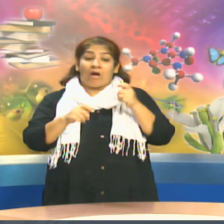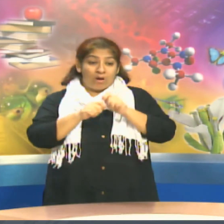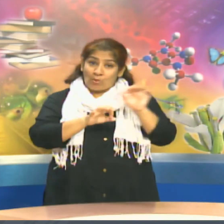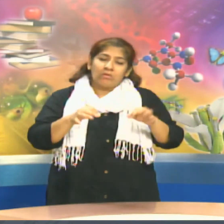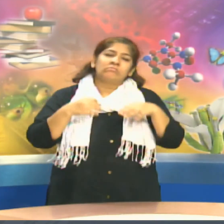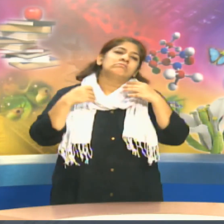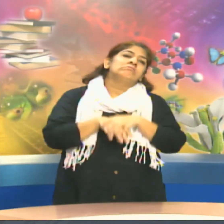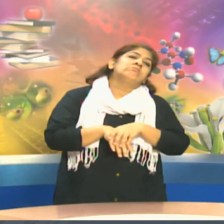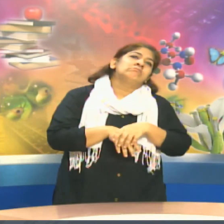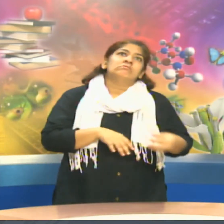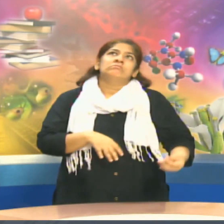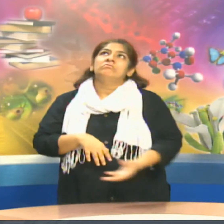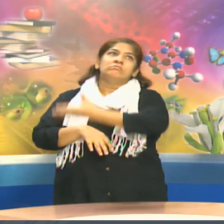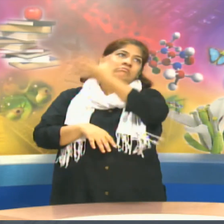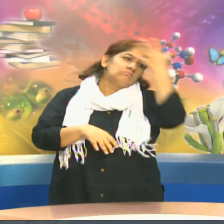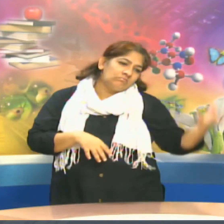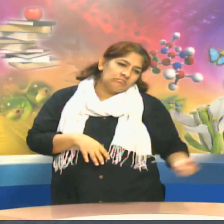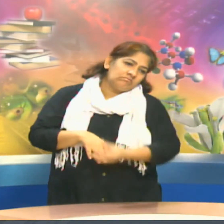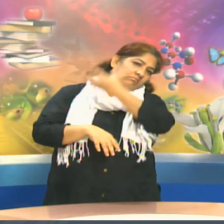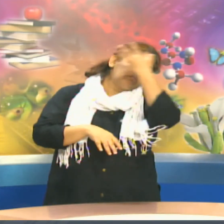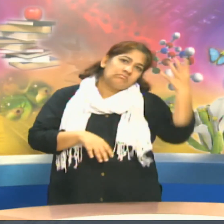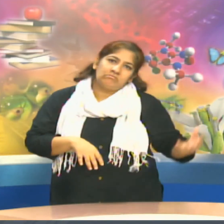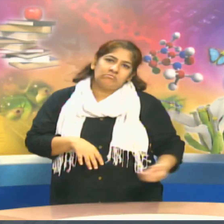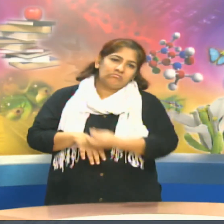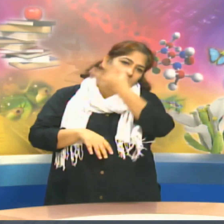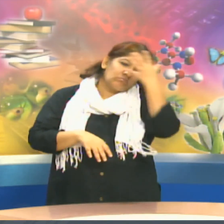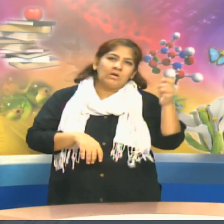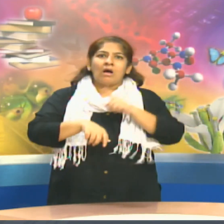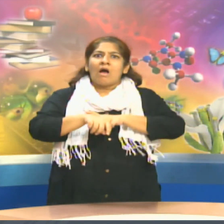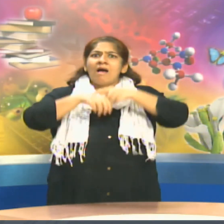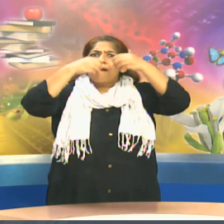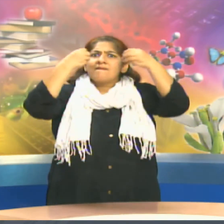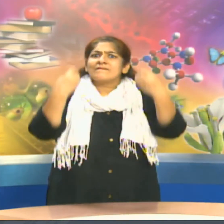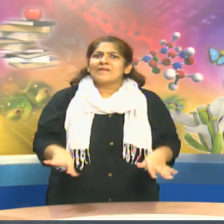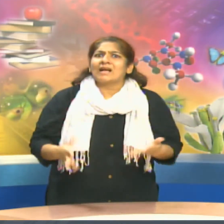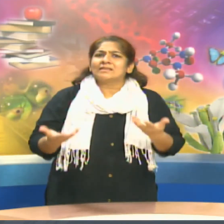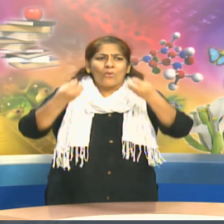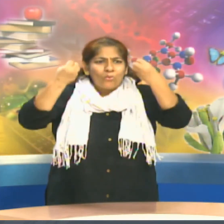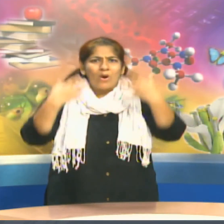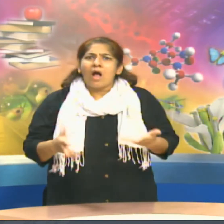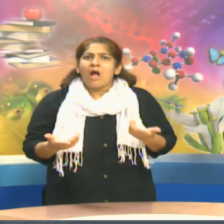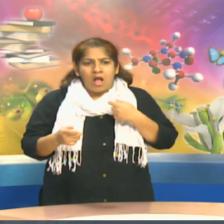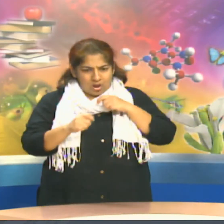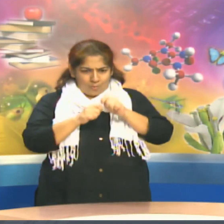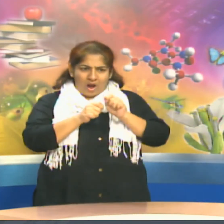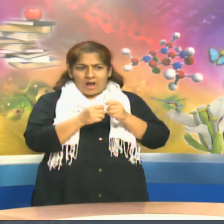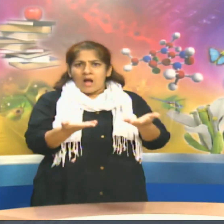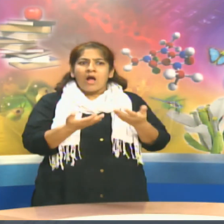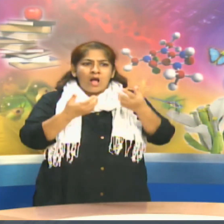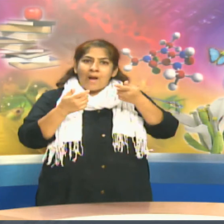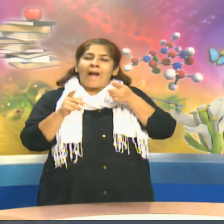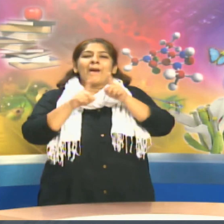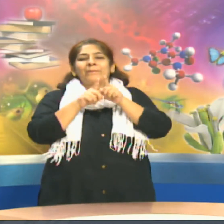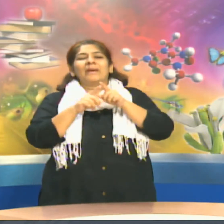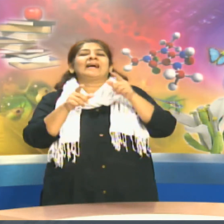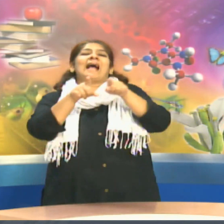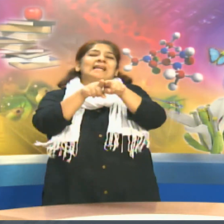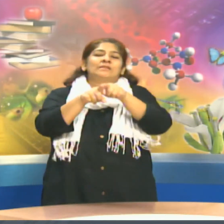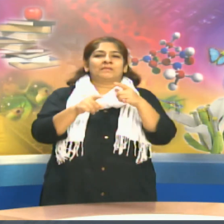waste, the spelling idea is of waste. If we are planning and it is of no use, then what